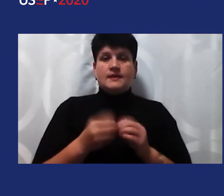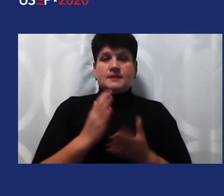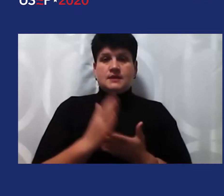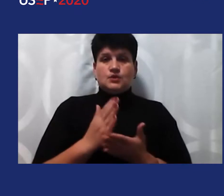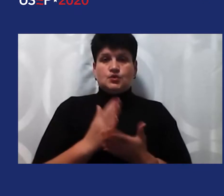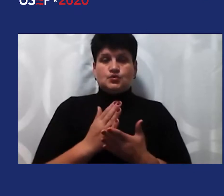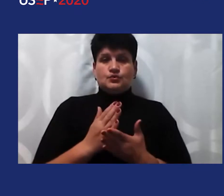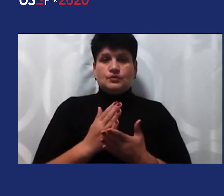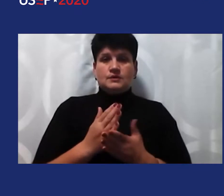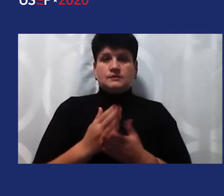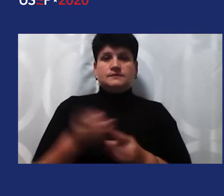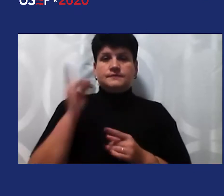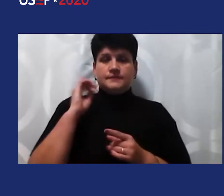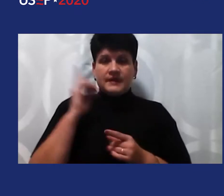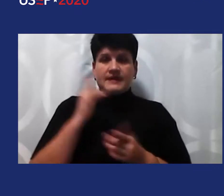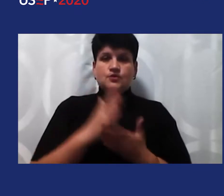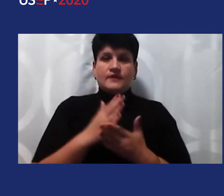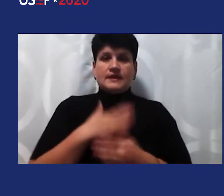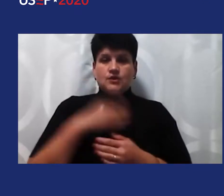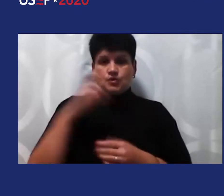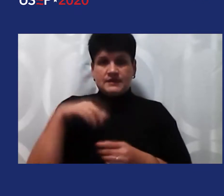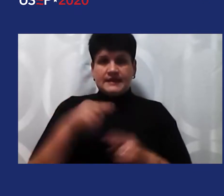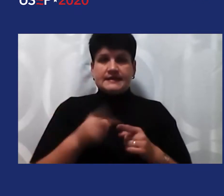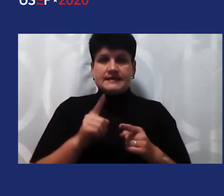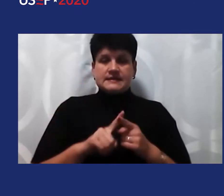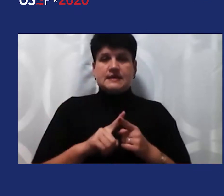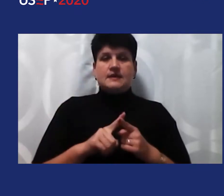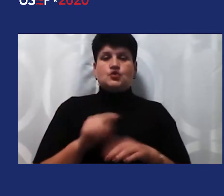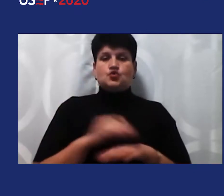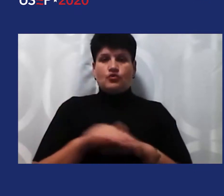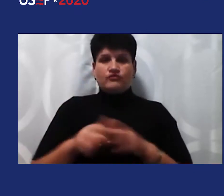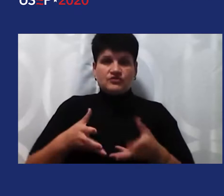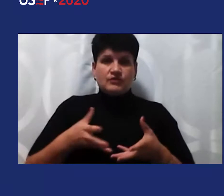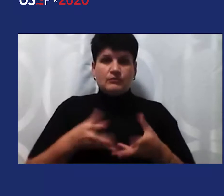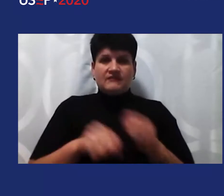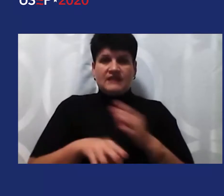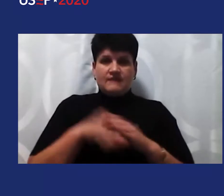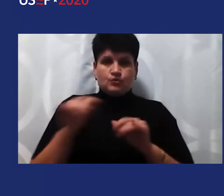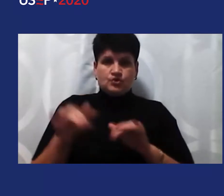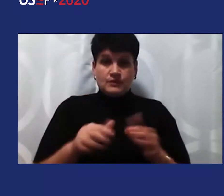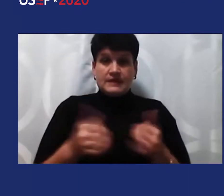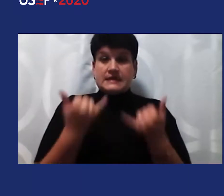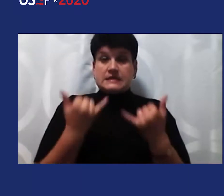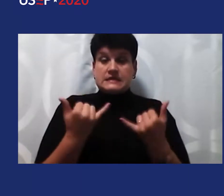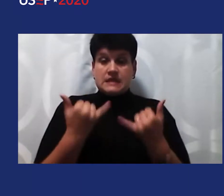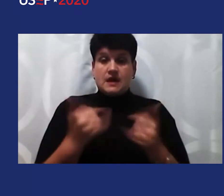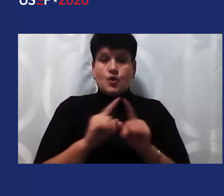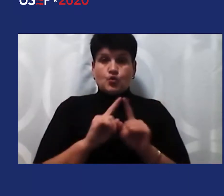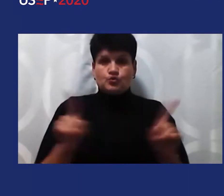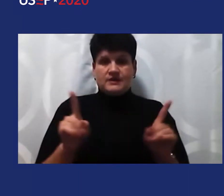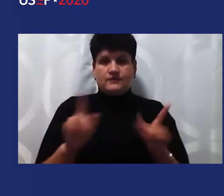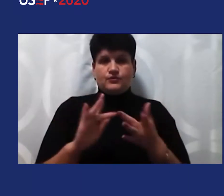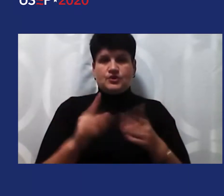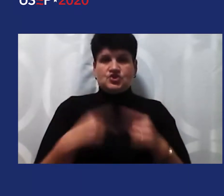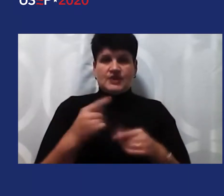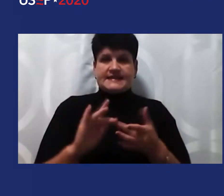Ukraine, even though we've seen it from day one of our existence: external